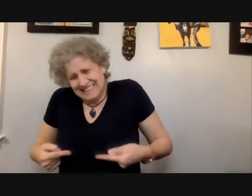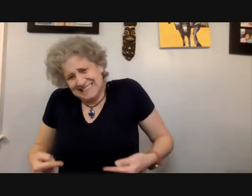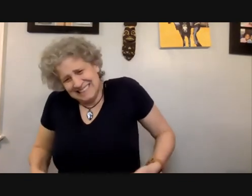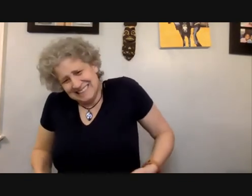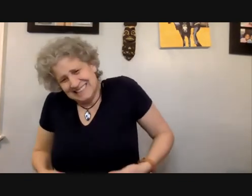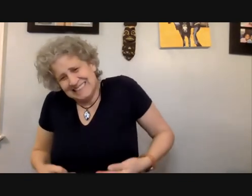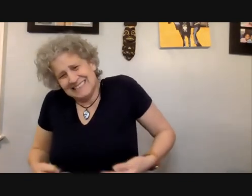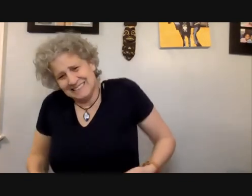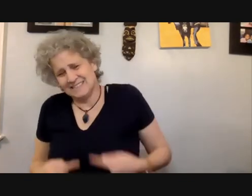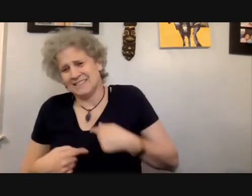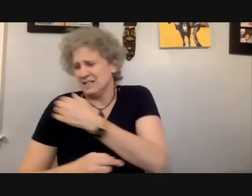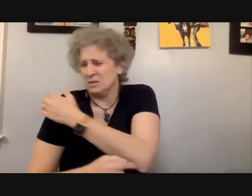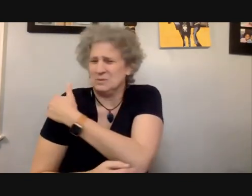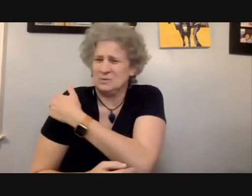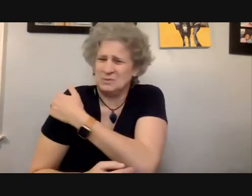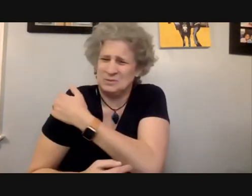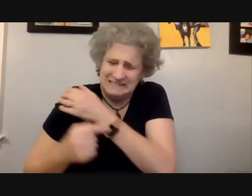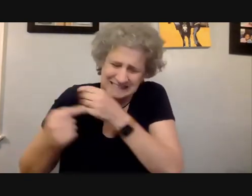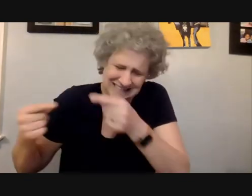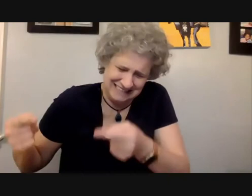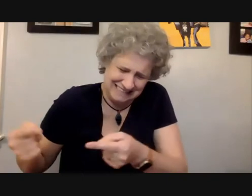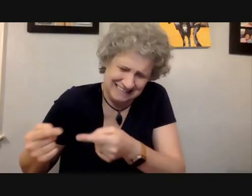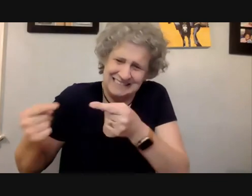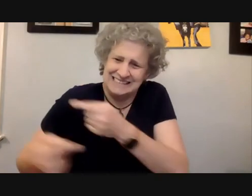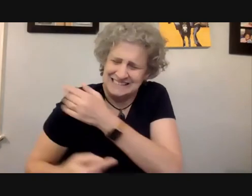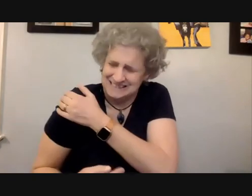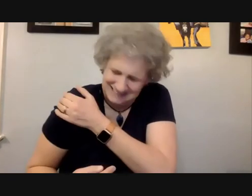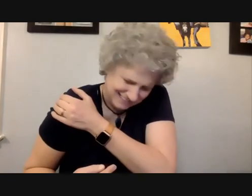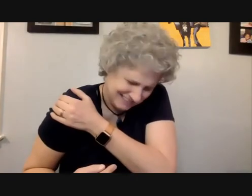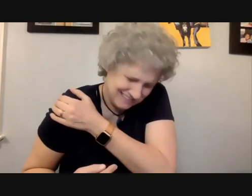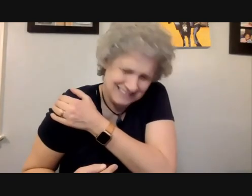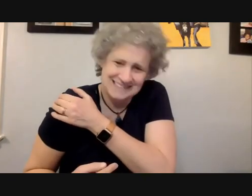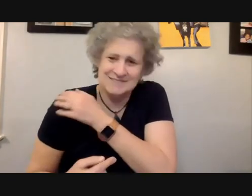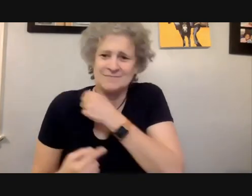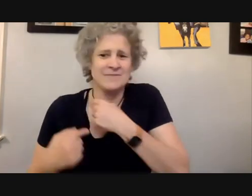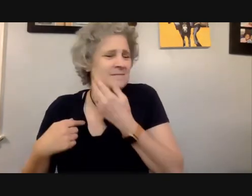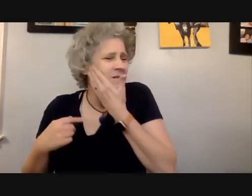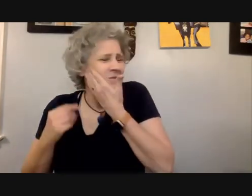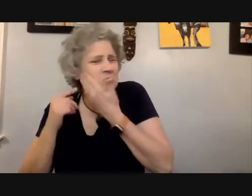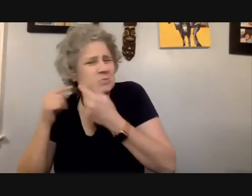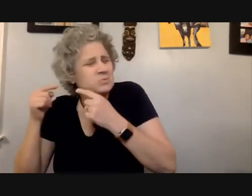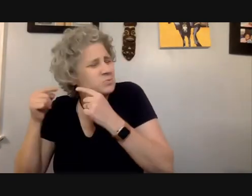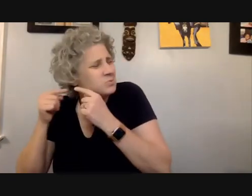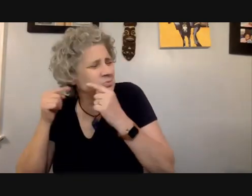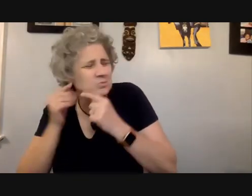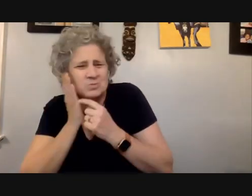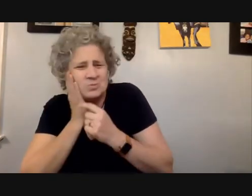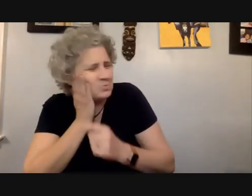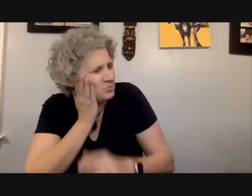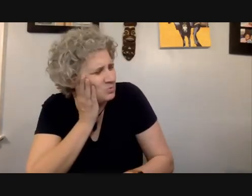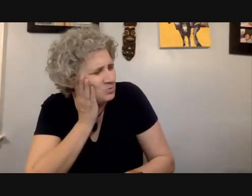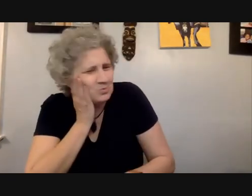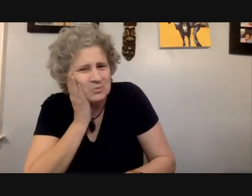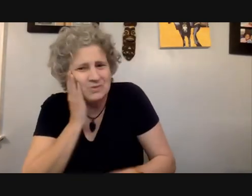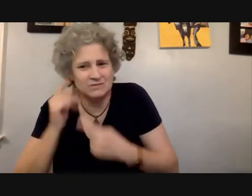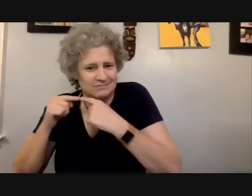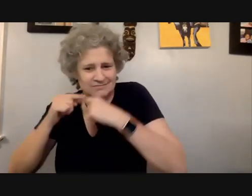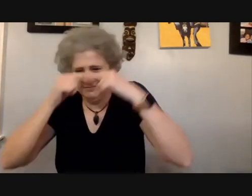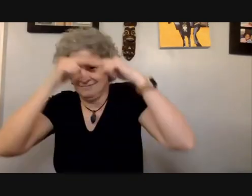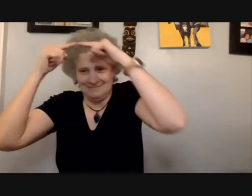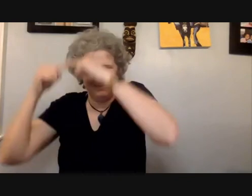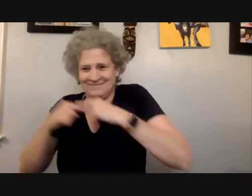be. You can have stomach pain. You can have severe stomach pain. You can have shoulder pain. You can have jaw